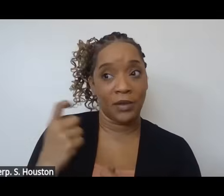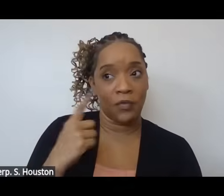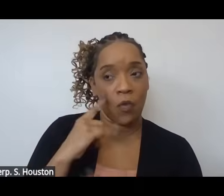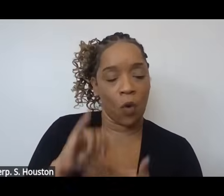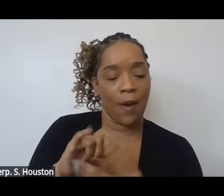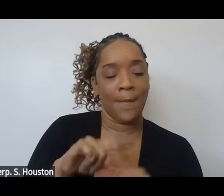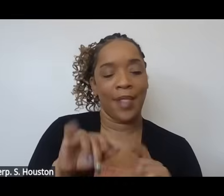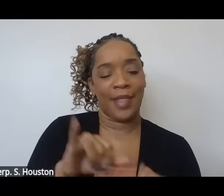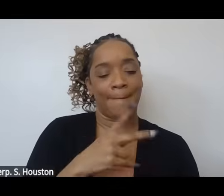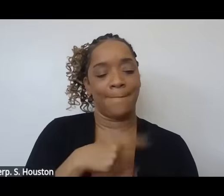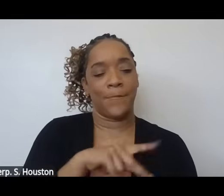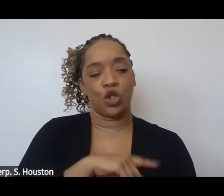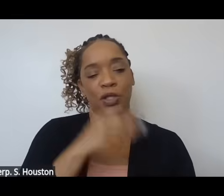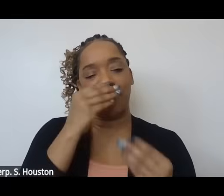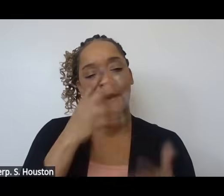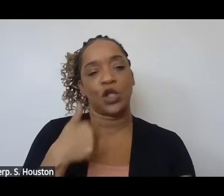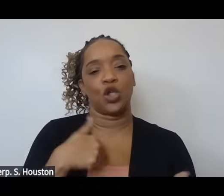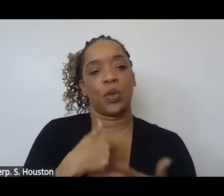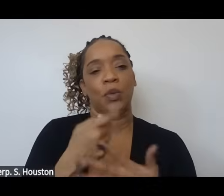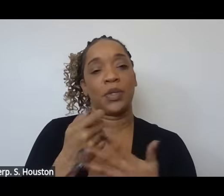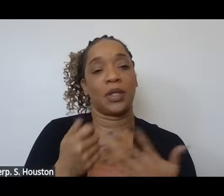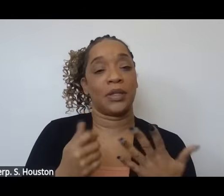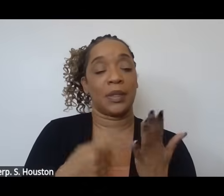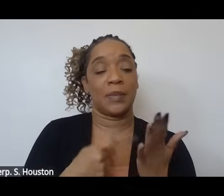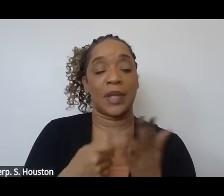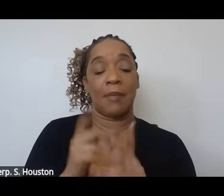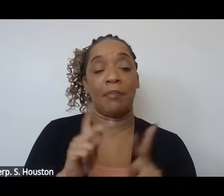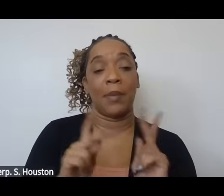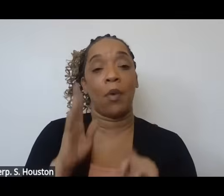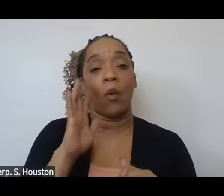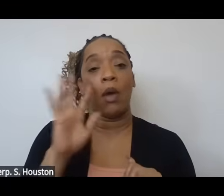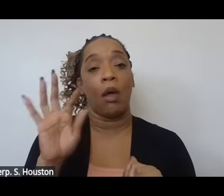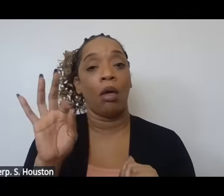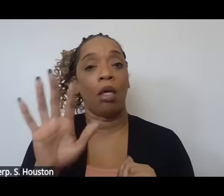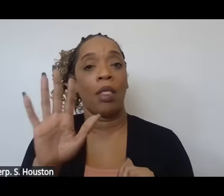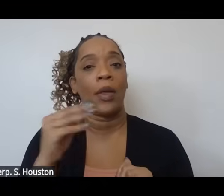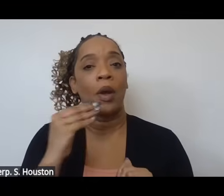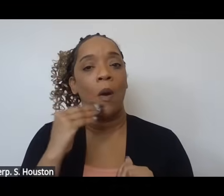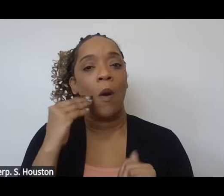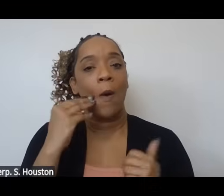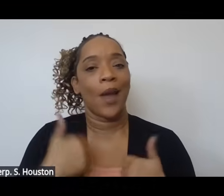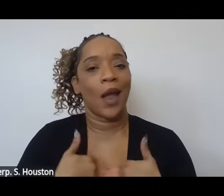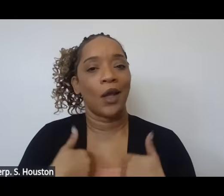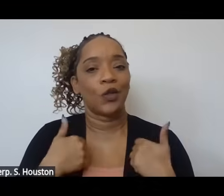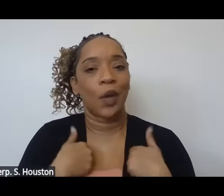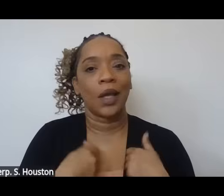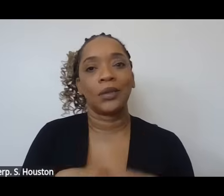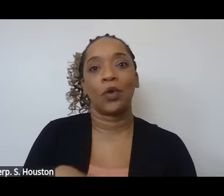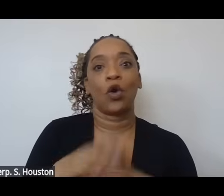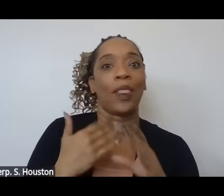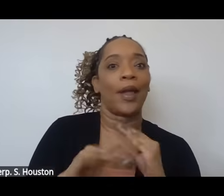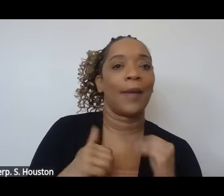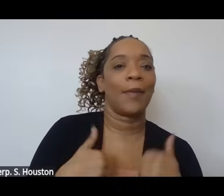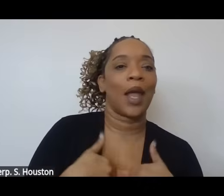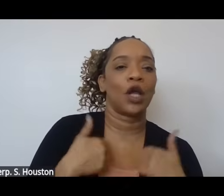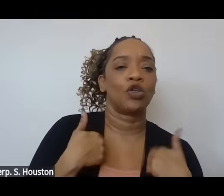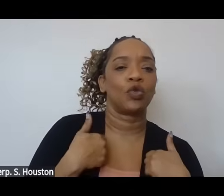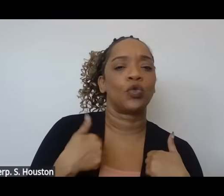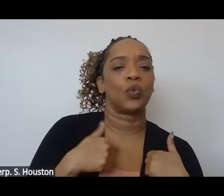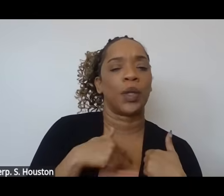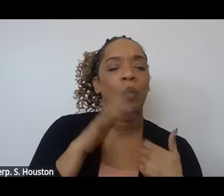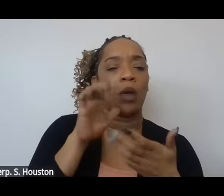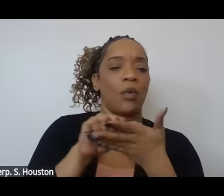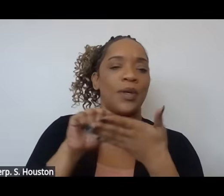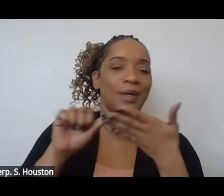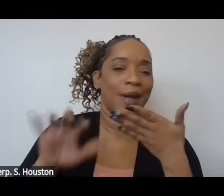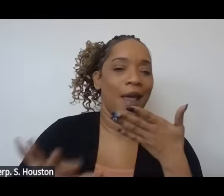Sometimes people will give us their home address. They'll obviously we get their email address, so we'll redact that information out if